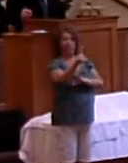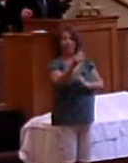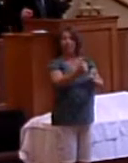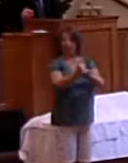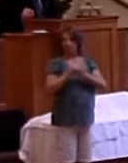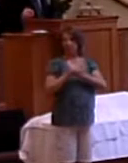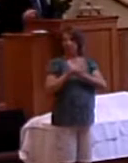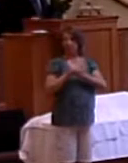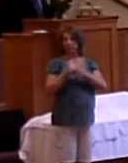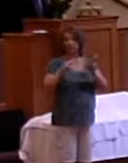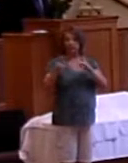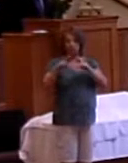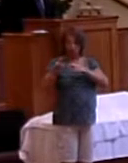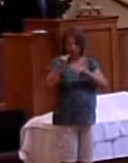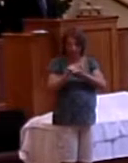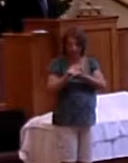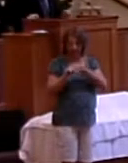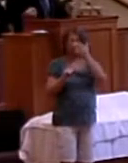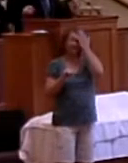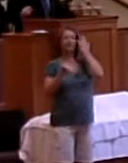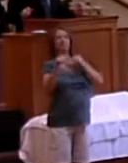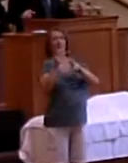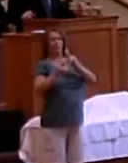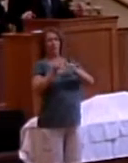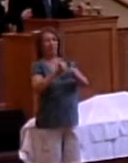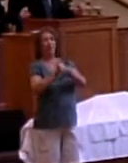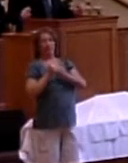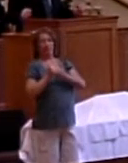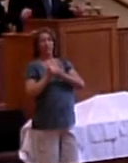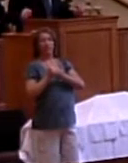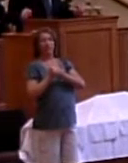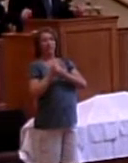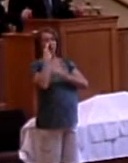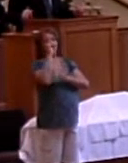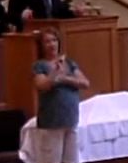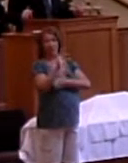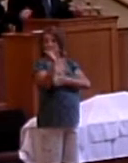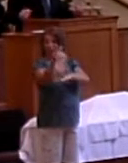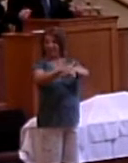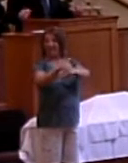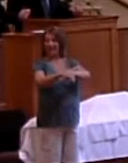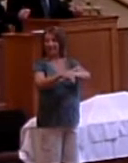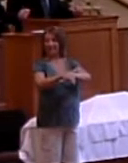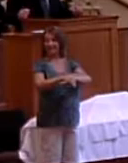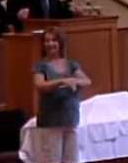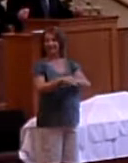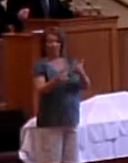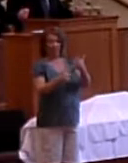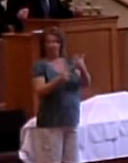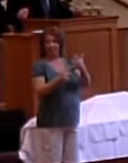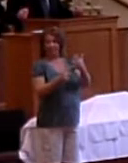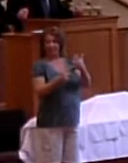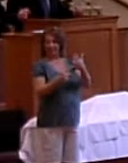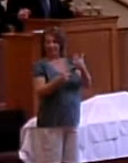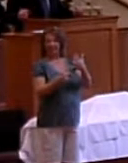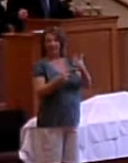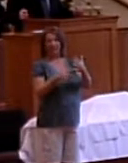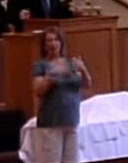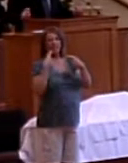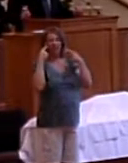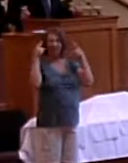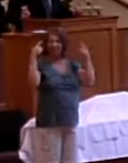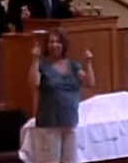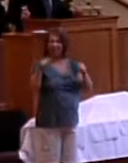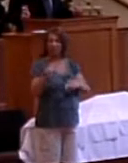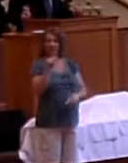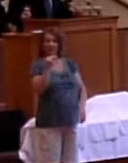in getting ready, and some others helped me in getting ready for our thing on Friday night. Our fifth quarter was, I think, a success. We showed some Tim